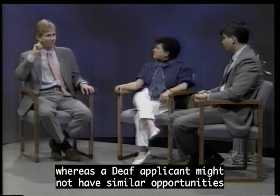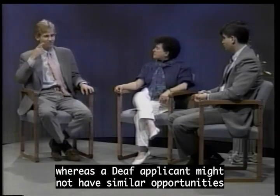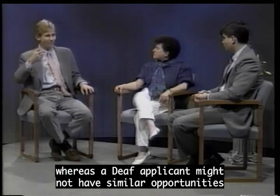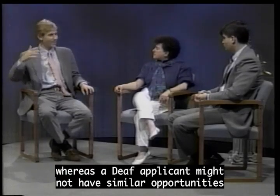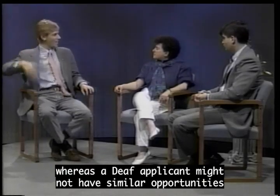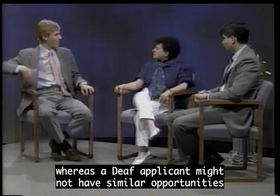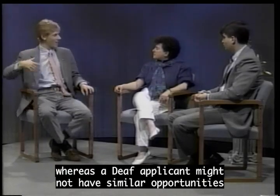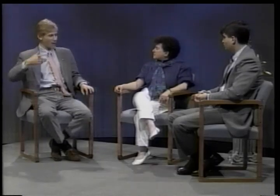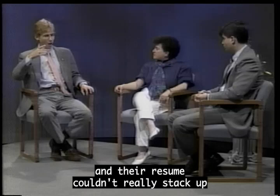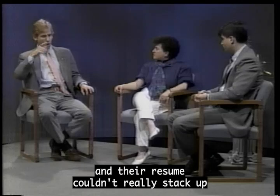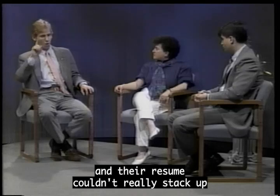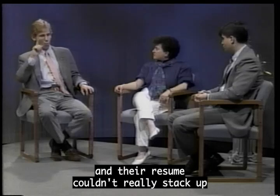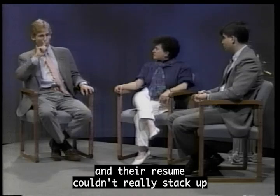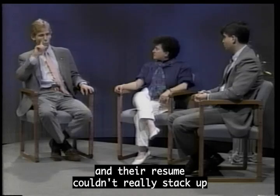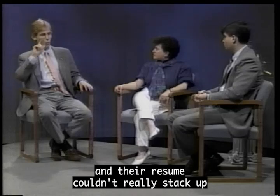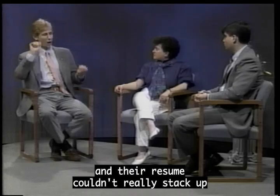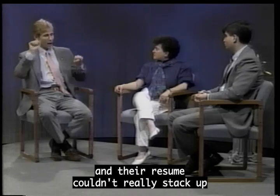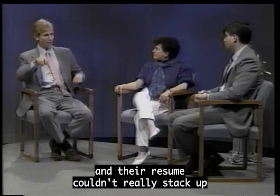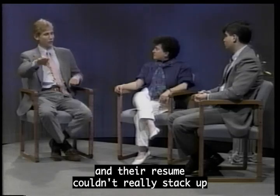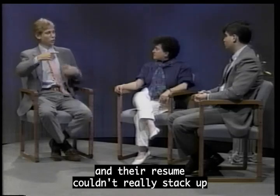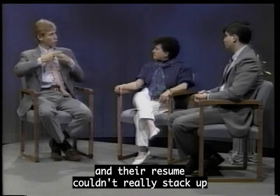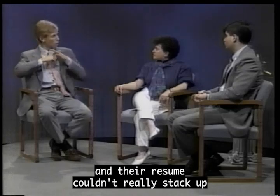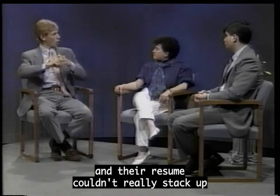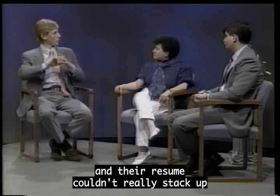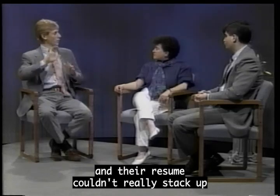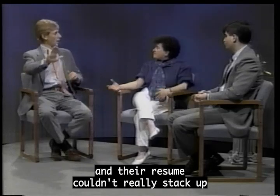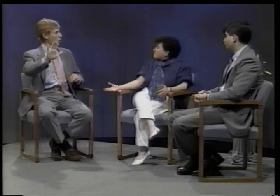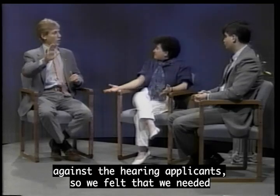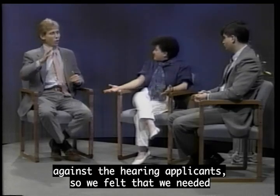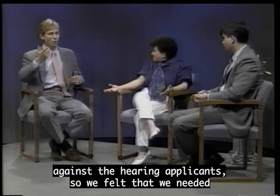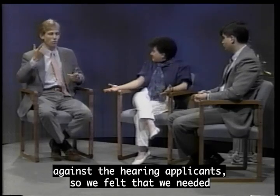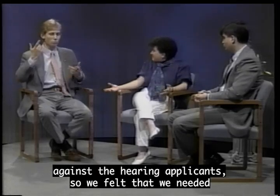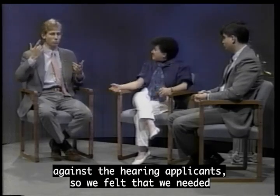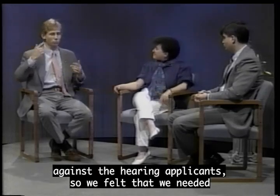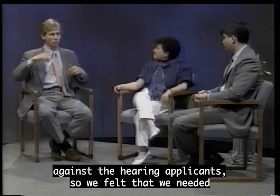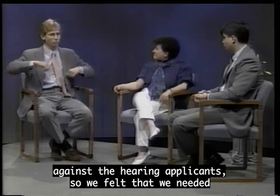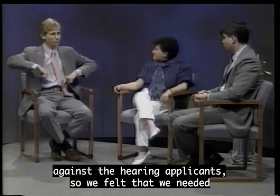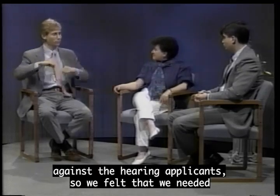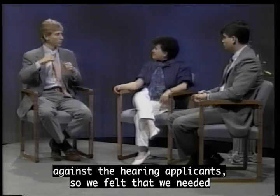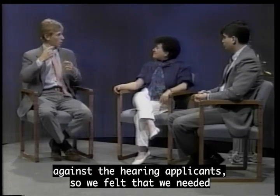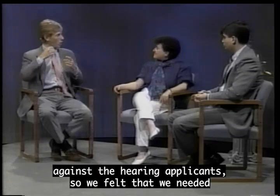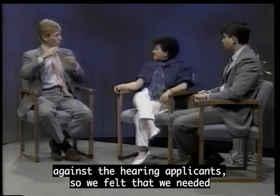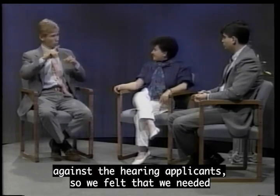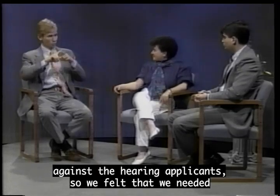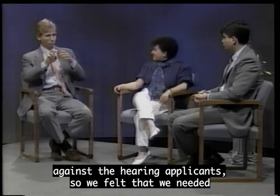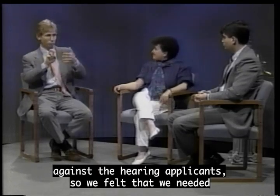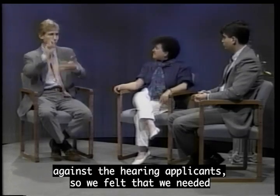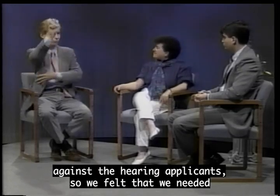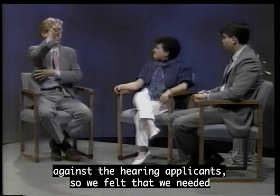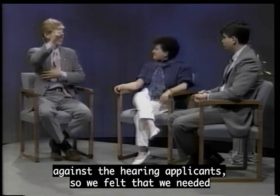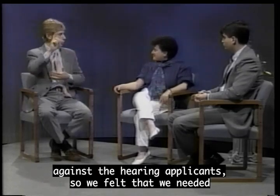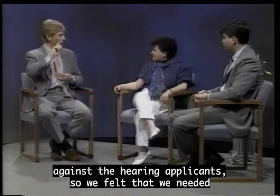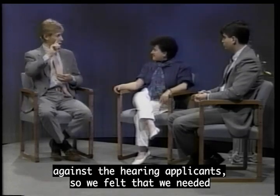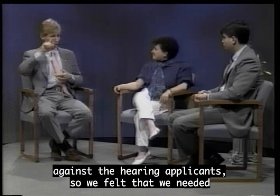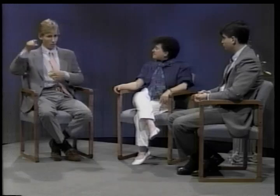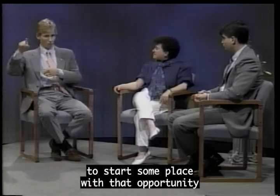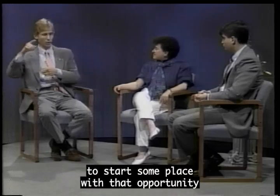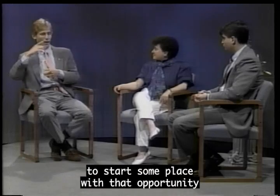opportunities and their resume couldn't really stack up against a hearing applicant. So we felt that we needed to start someplace with